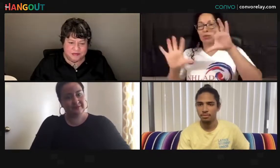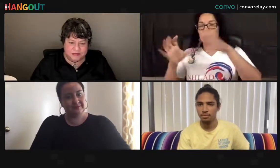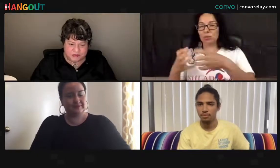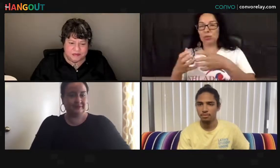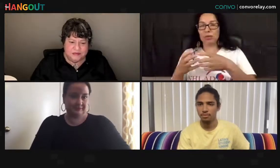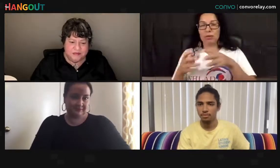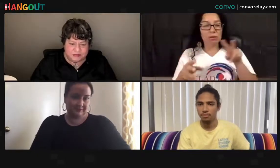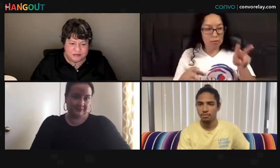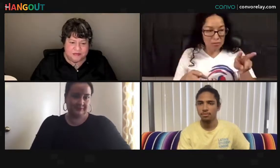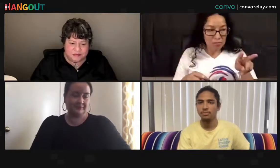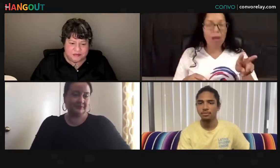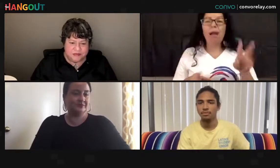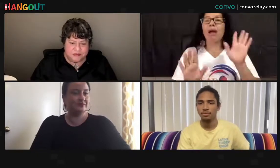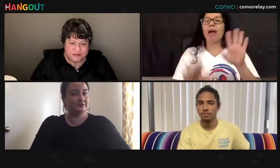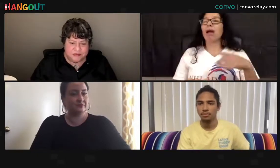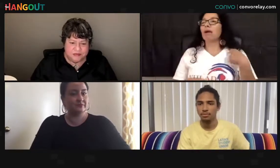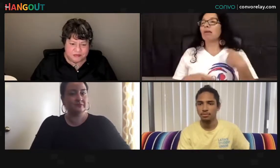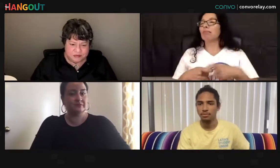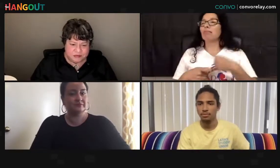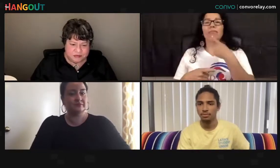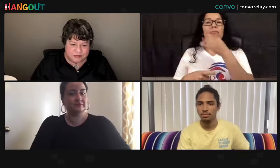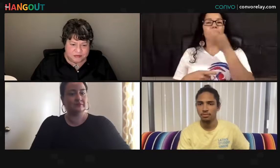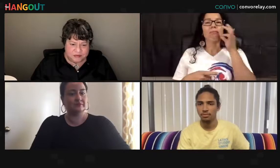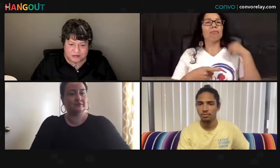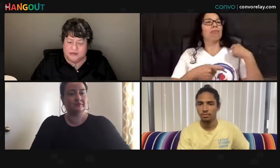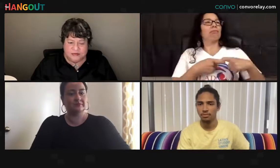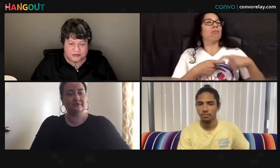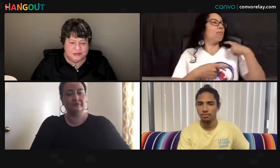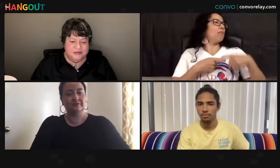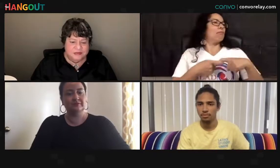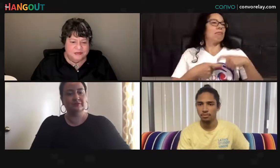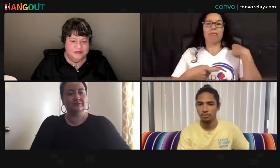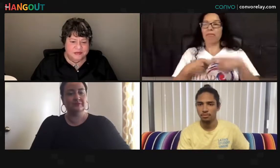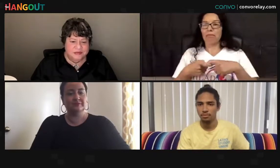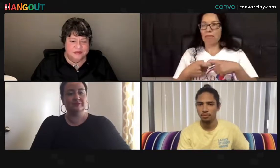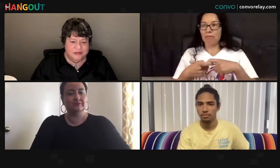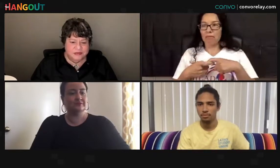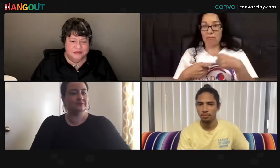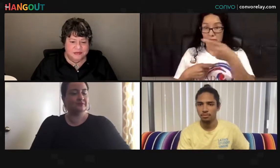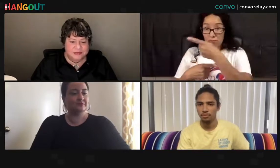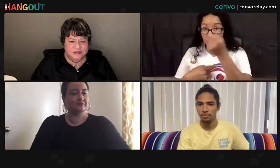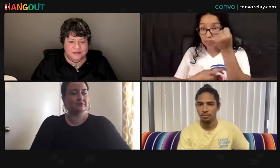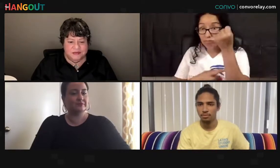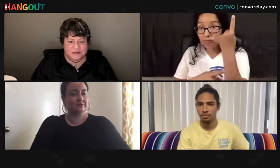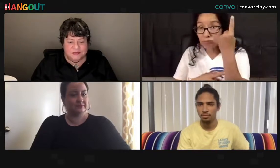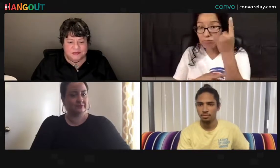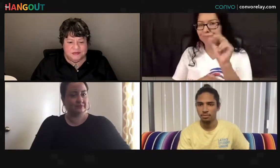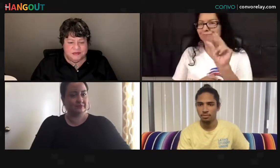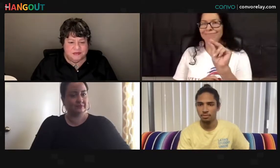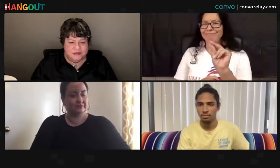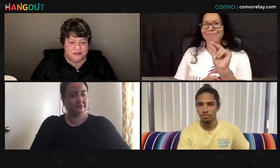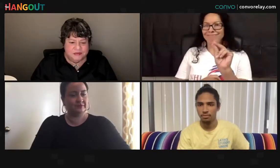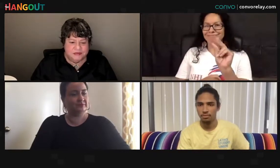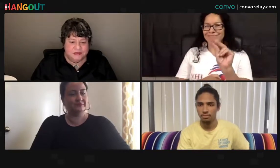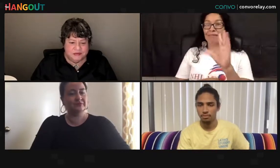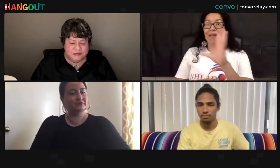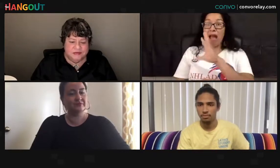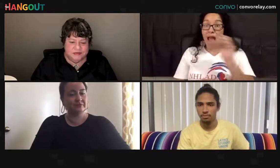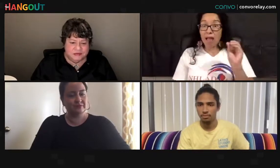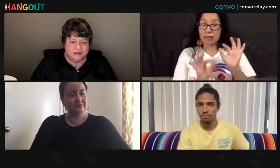annoying things when it comes to different cultures, and when they what they do is they'll sign the word but then don't